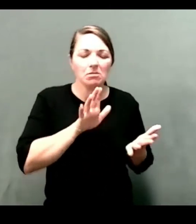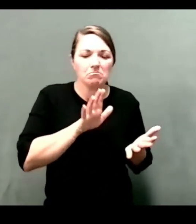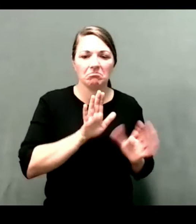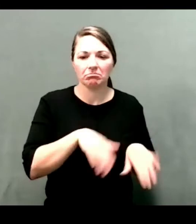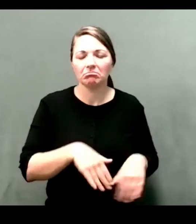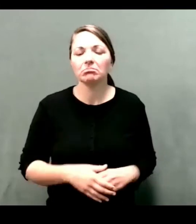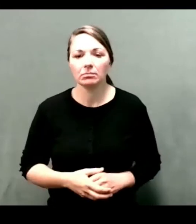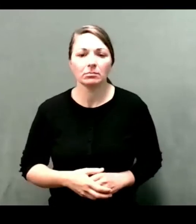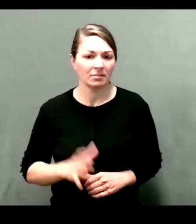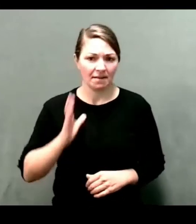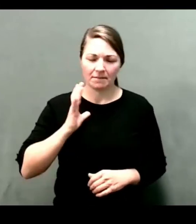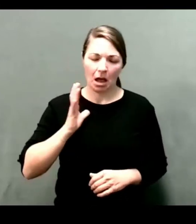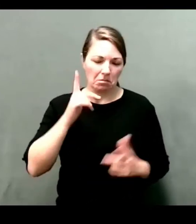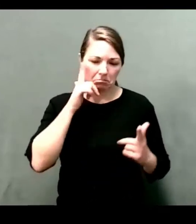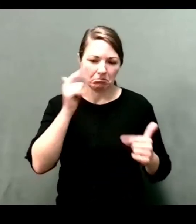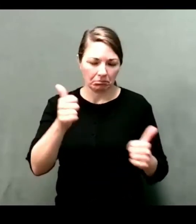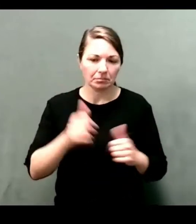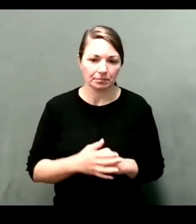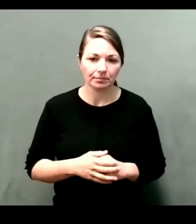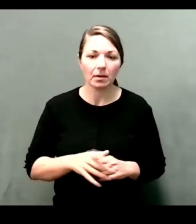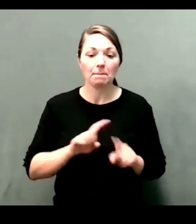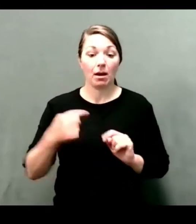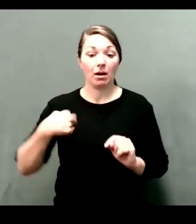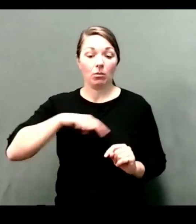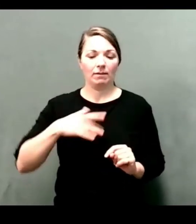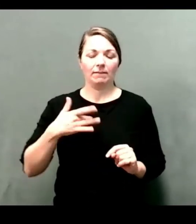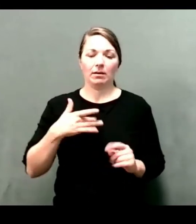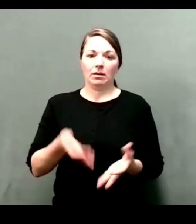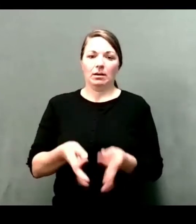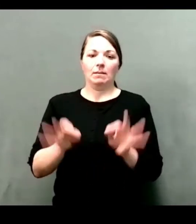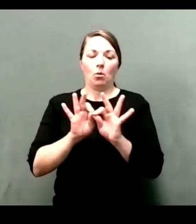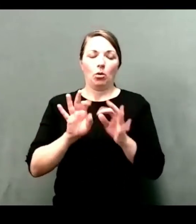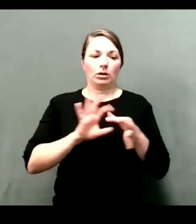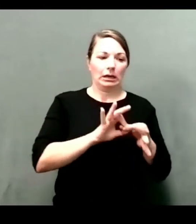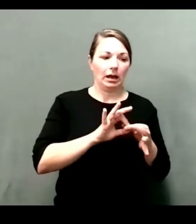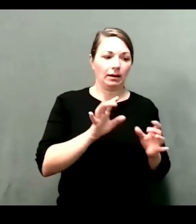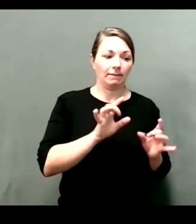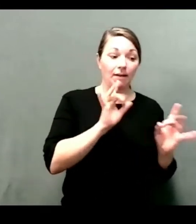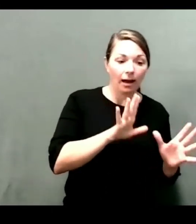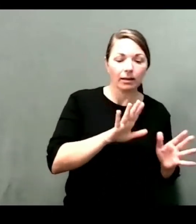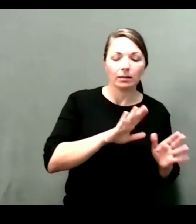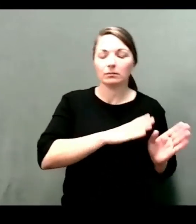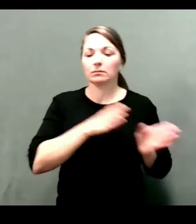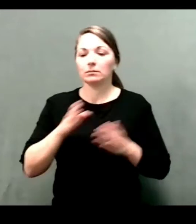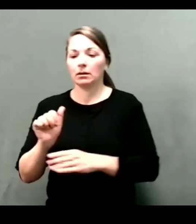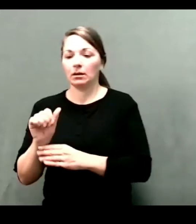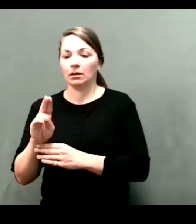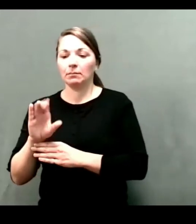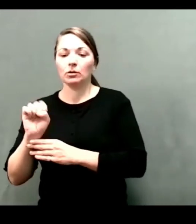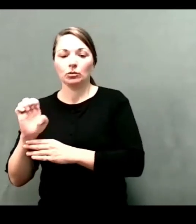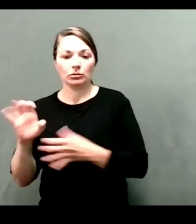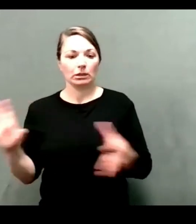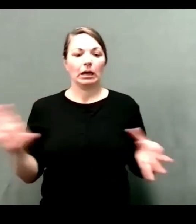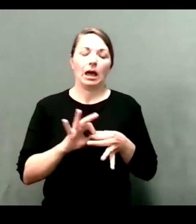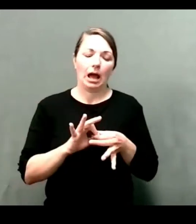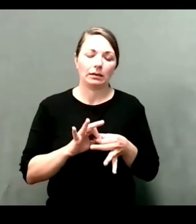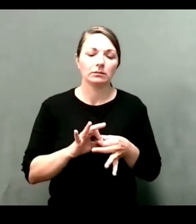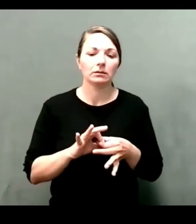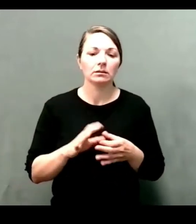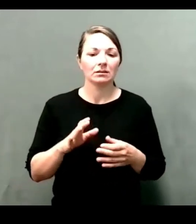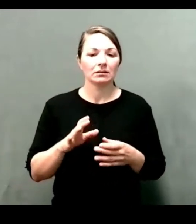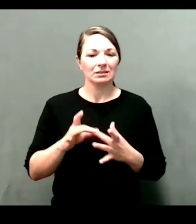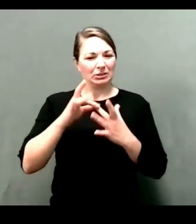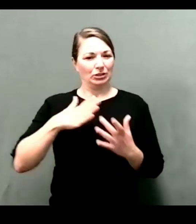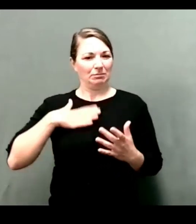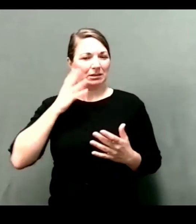one, though, it definitely made sense for us to connect forms of violence and abuse, especially thinking about how we, in the child abuse world that I came from, how we talk